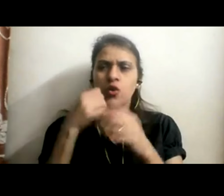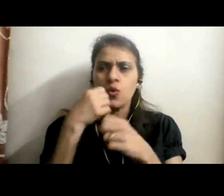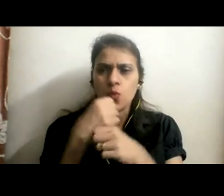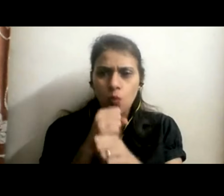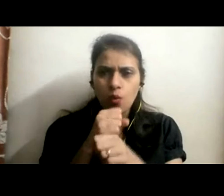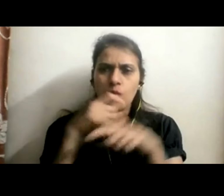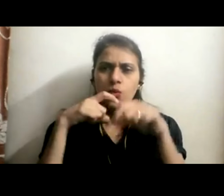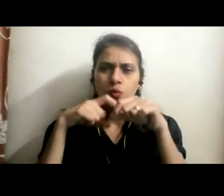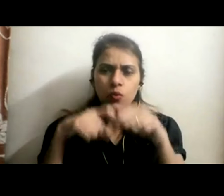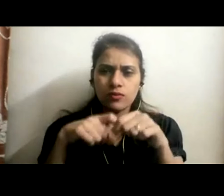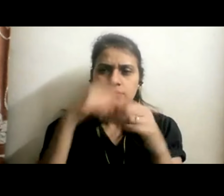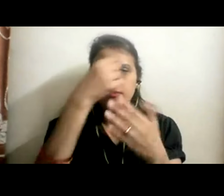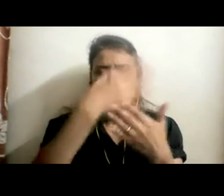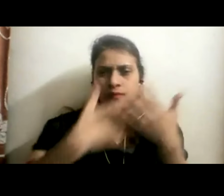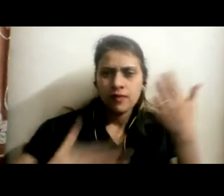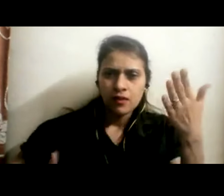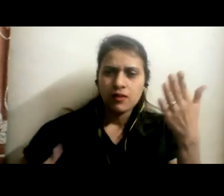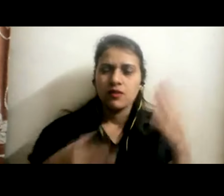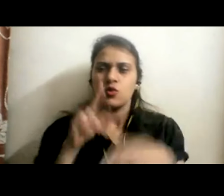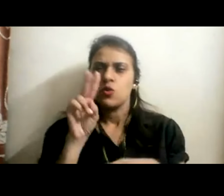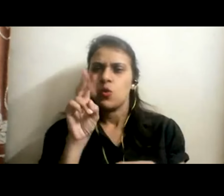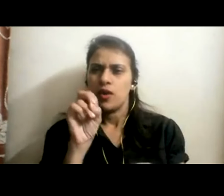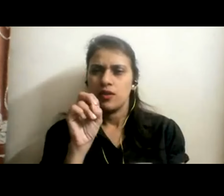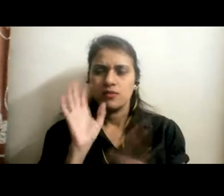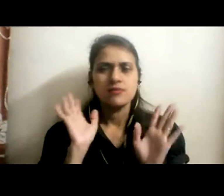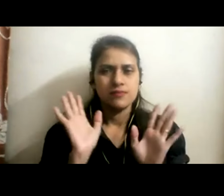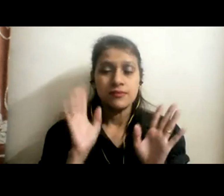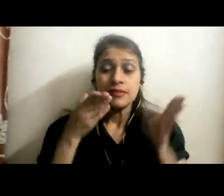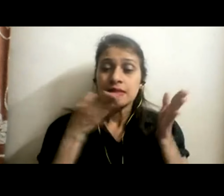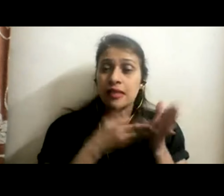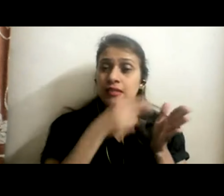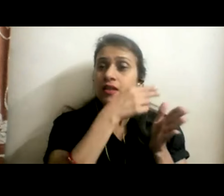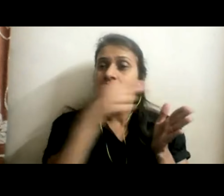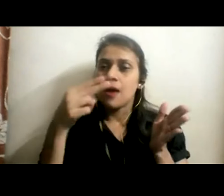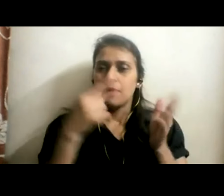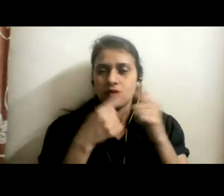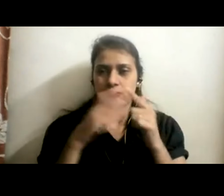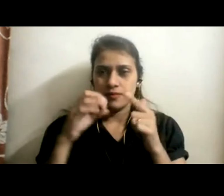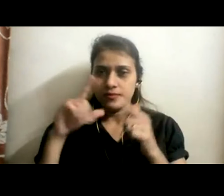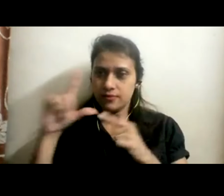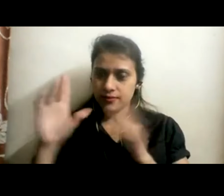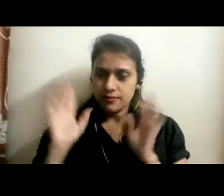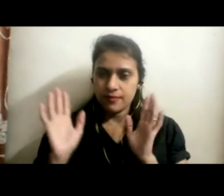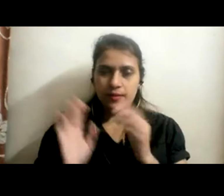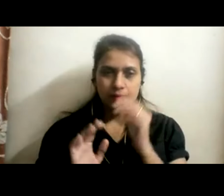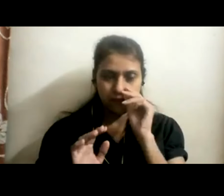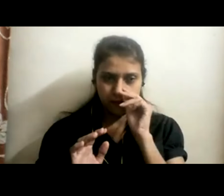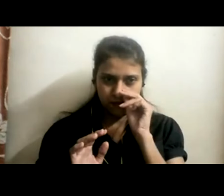going to ask the participant or respondent is your tool. That it's usually called an interview schedule.